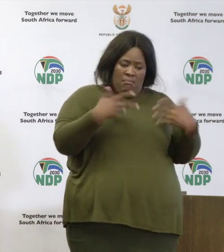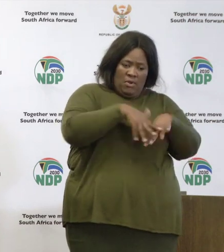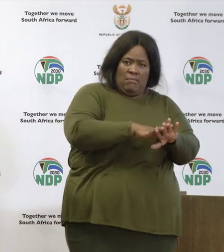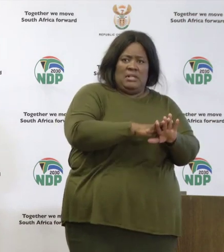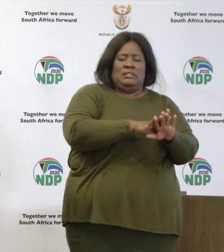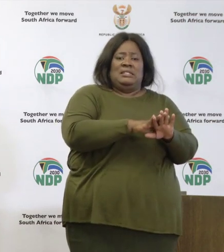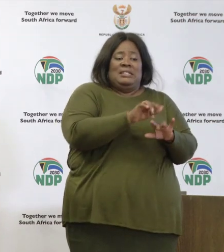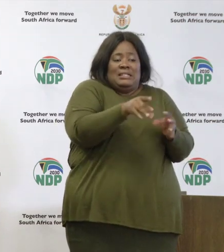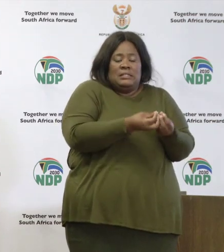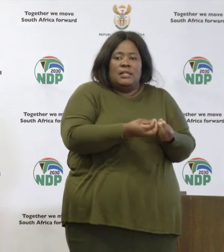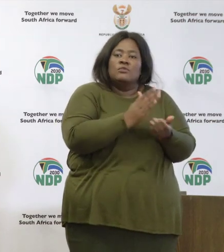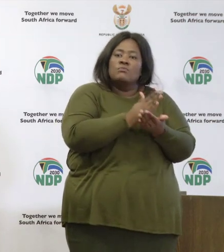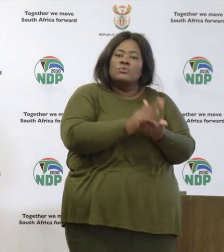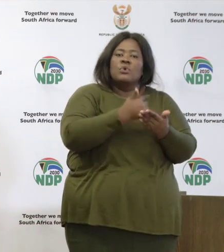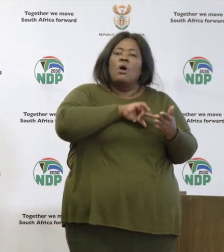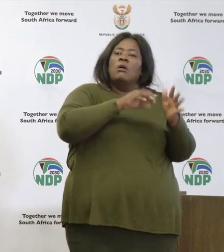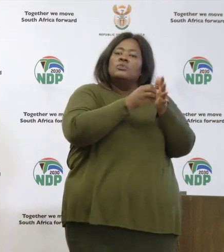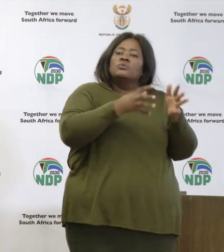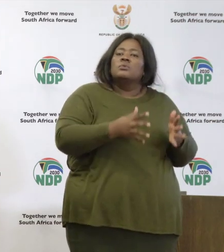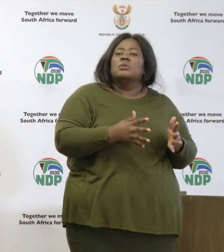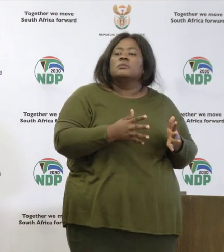measures to ensure that our